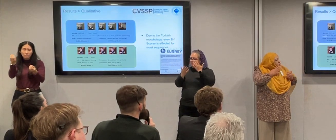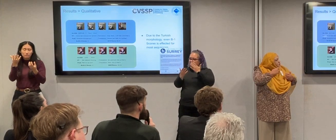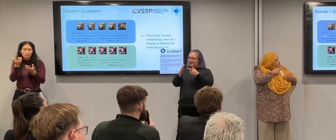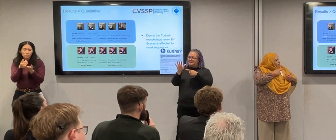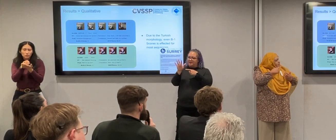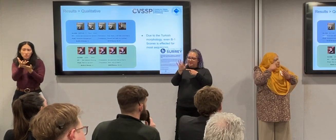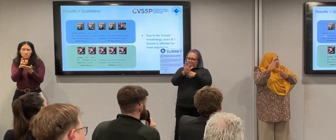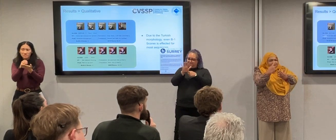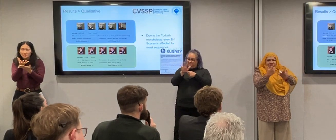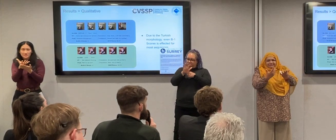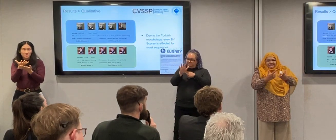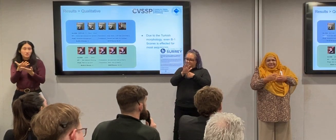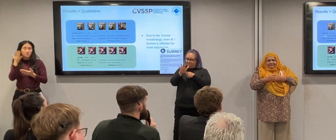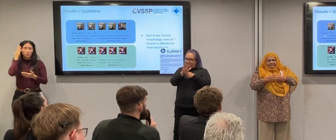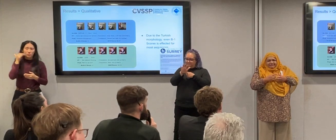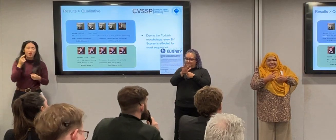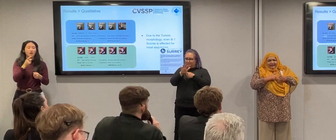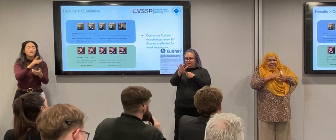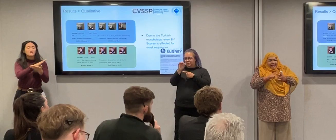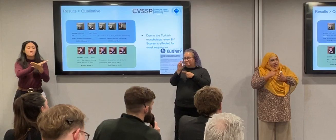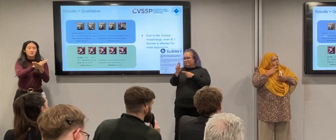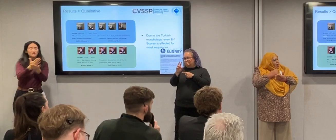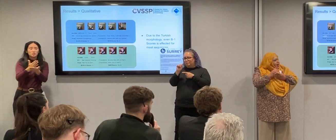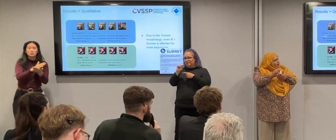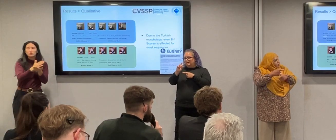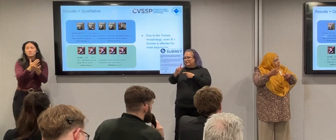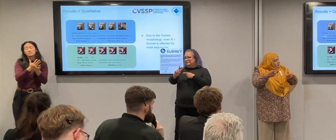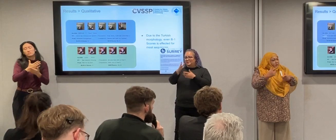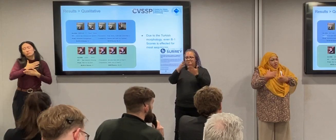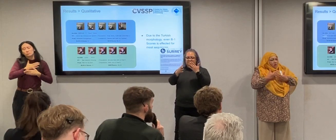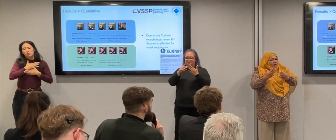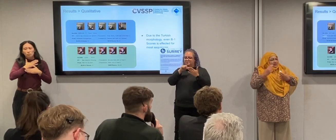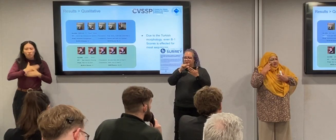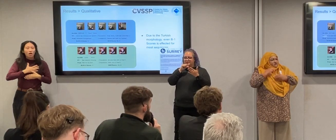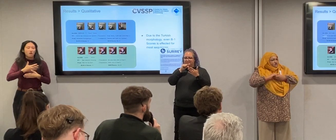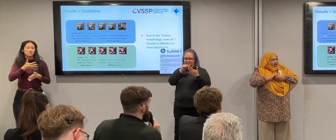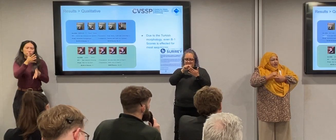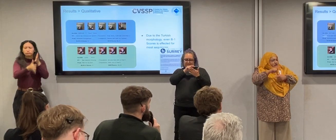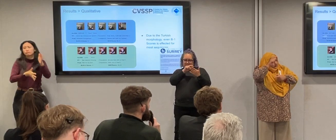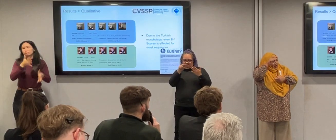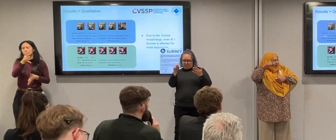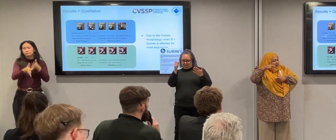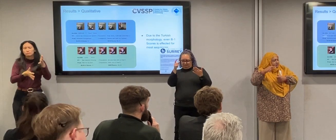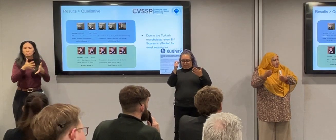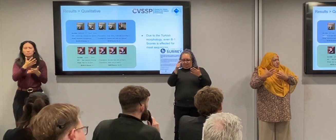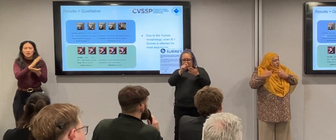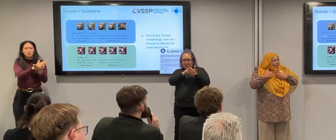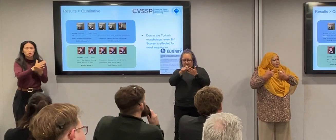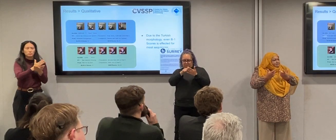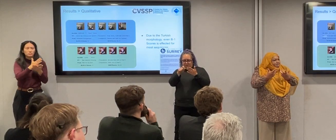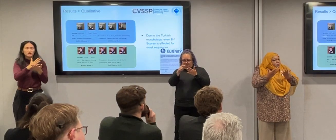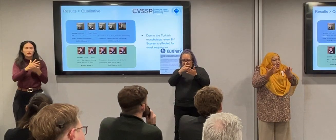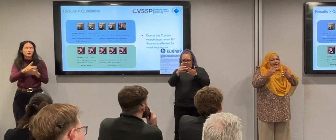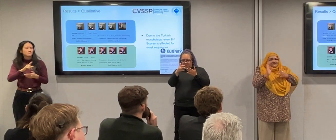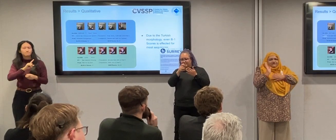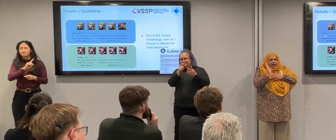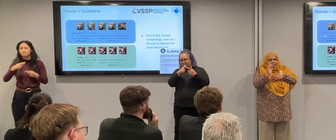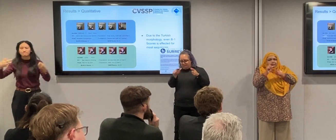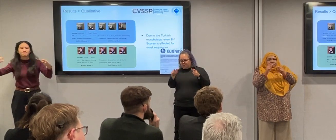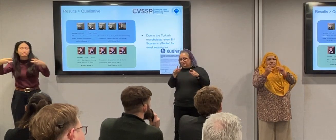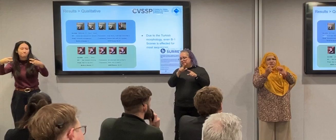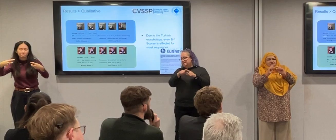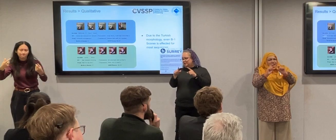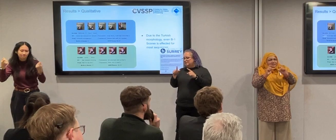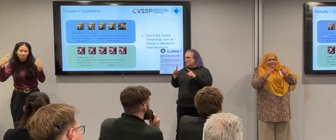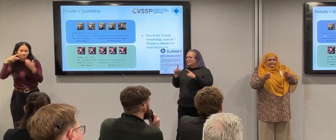understand the written language and they prefer to use the visual interpreters on the screen? Because AI will help them. Turkish friends have